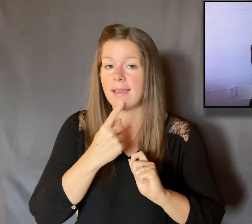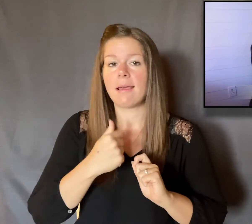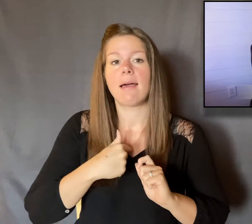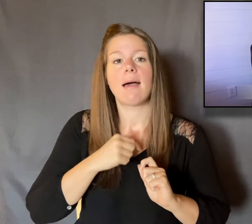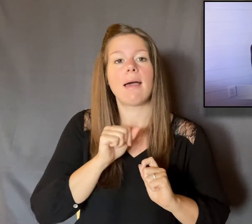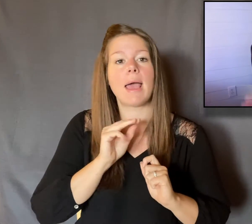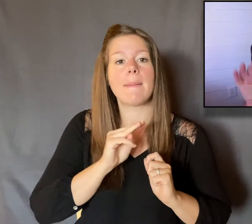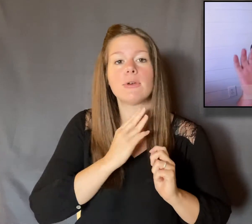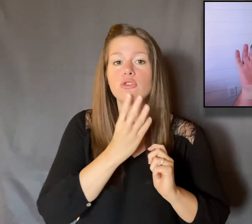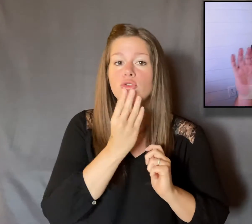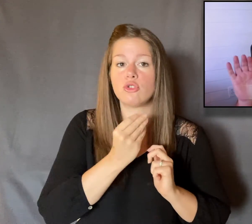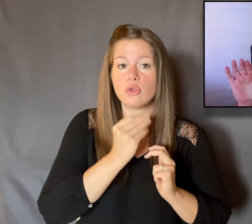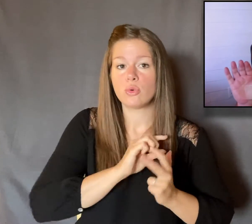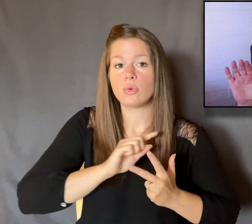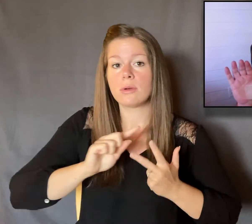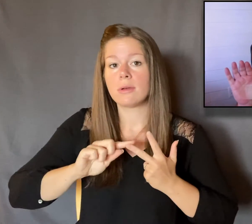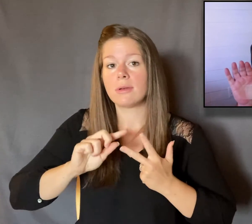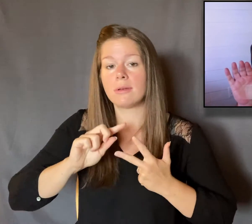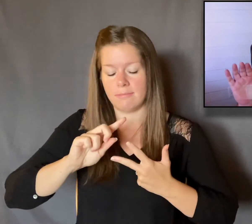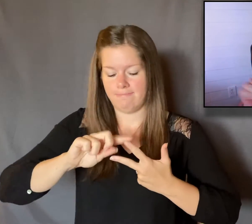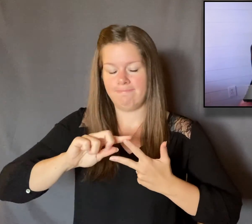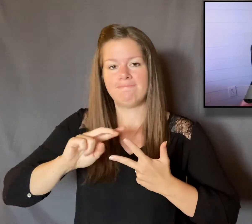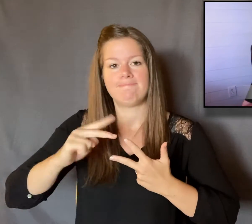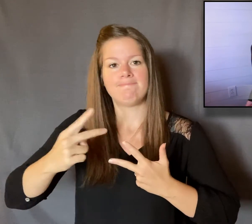Jew and I'm a Christian.